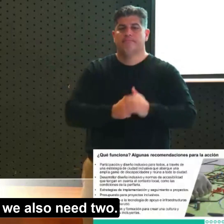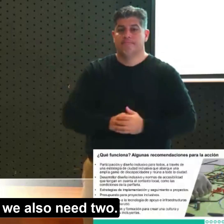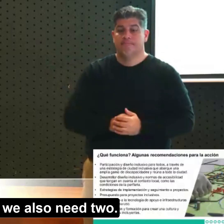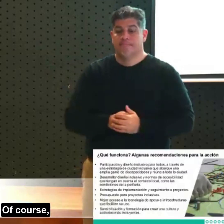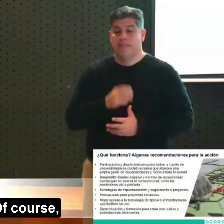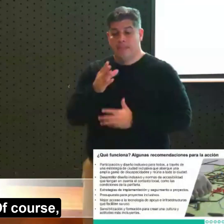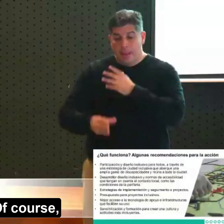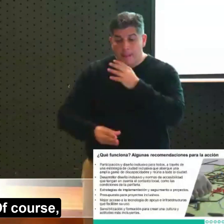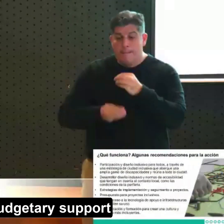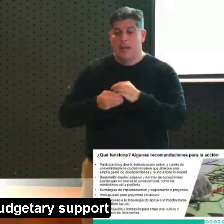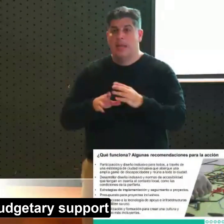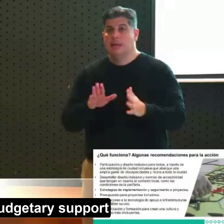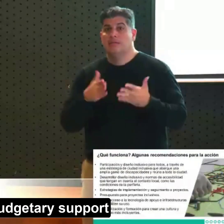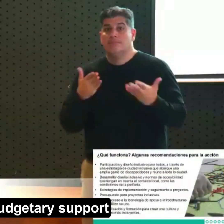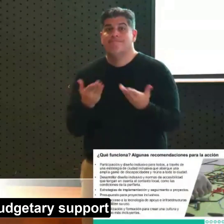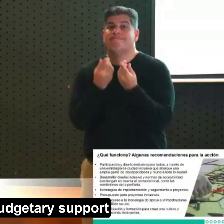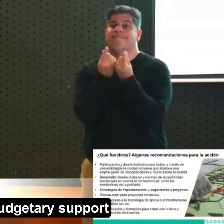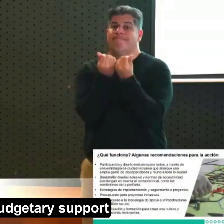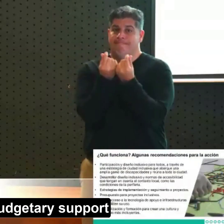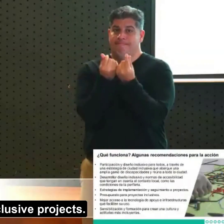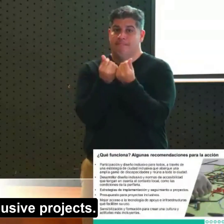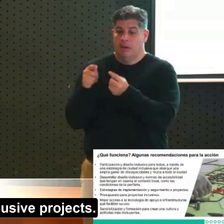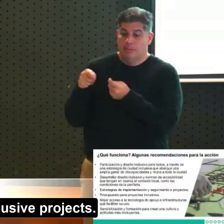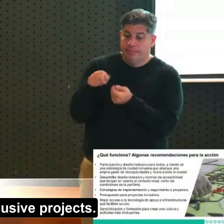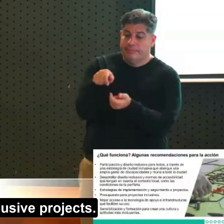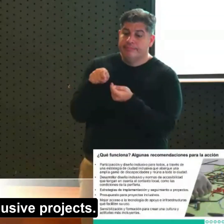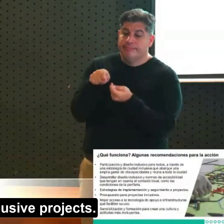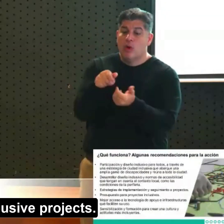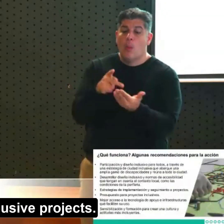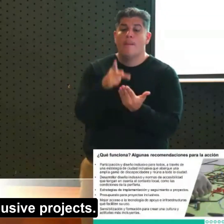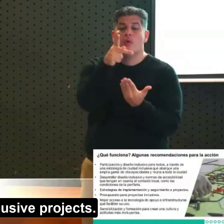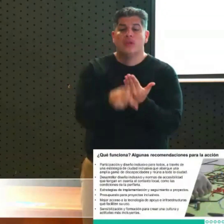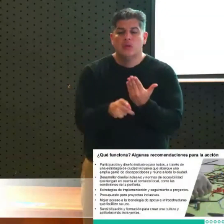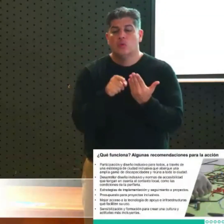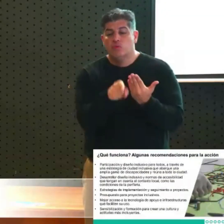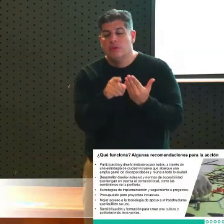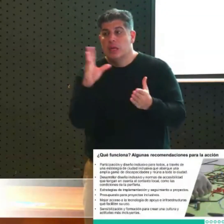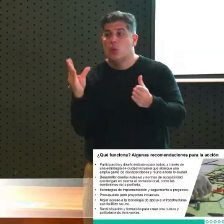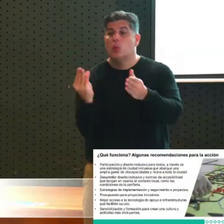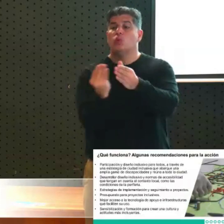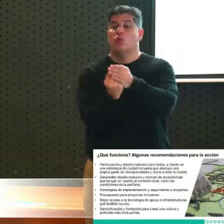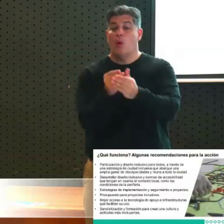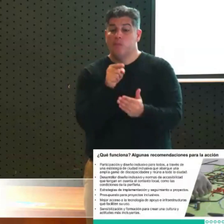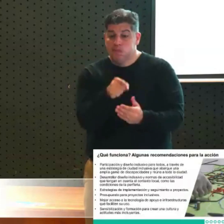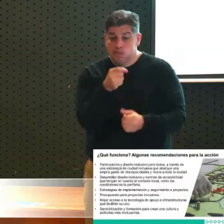also need to, of course, have a budgetary support for inclusive projects.